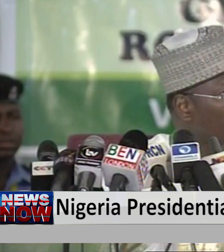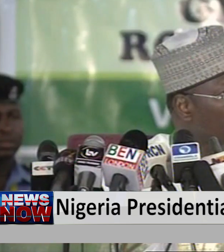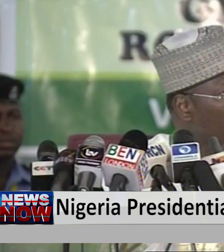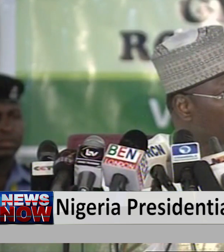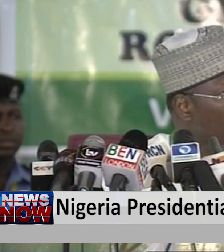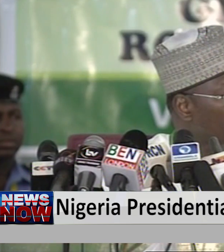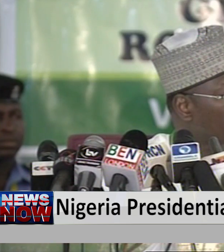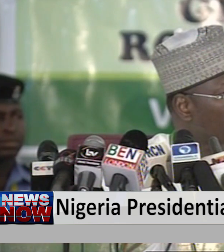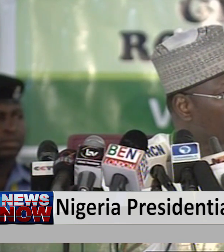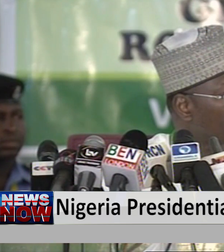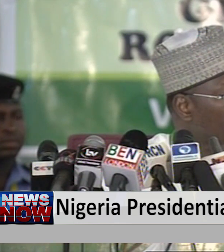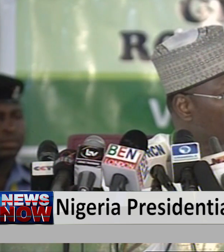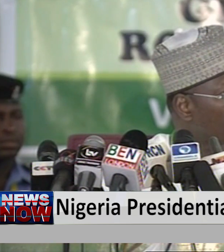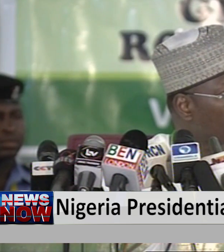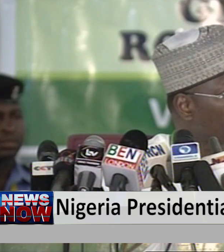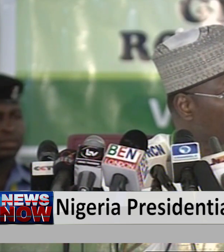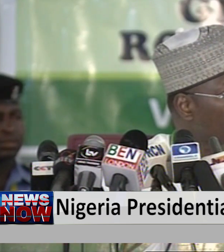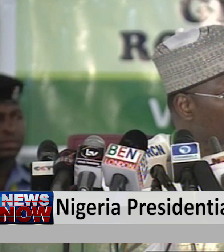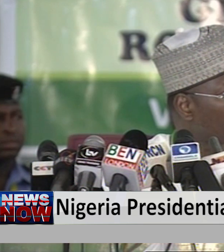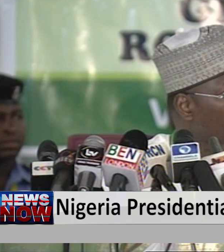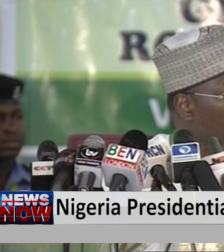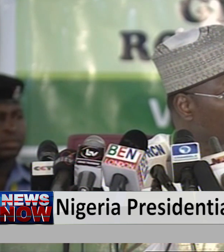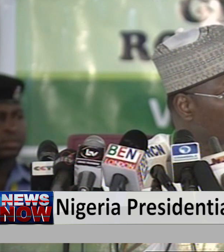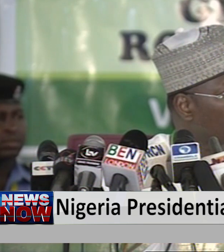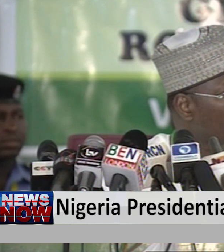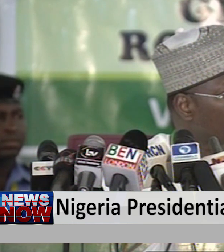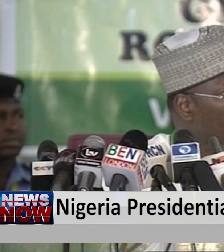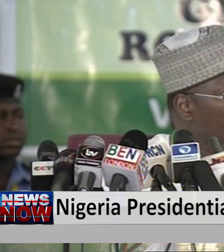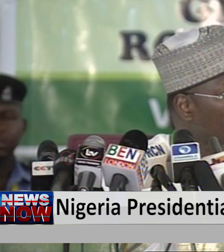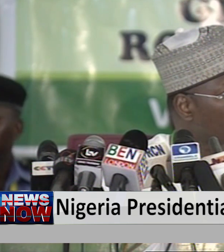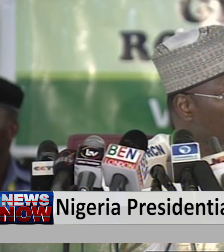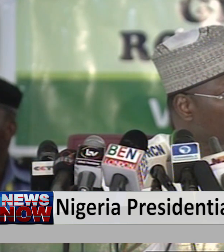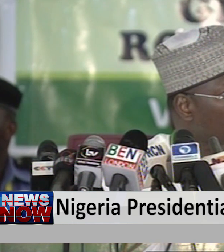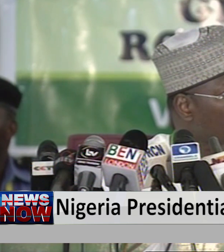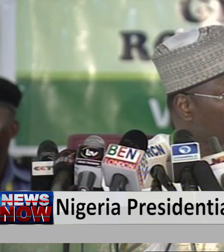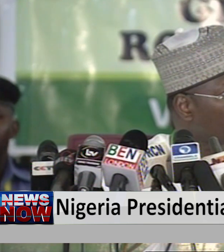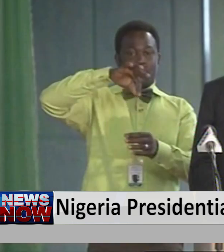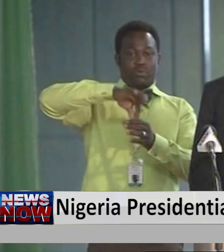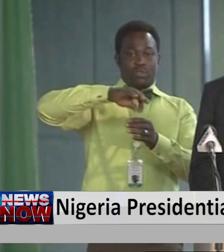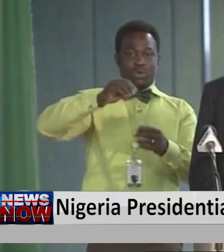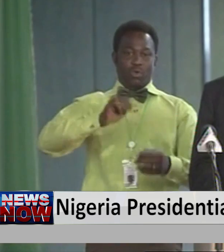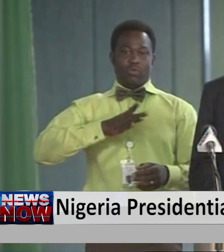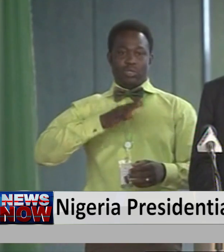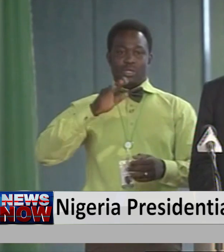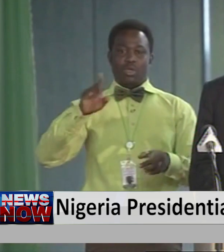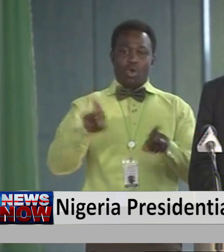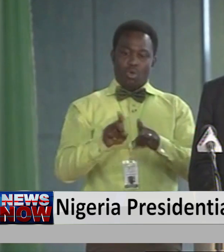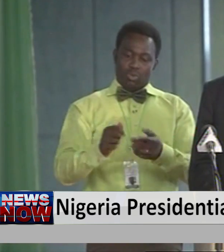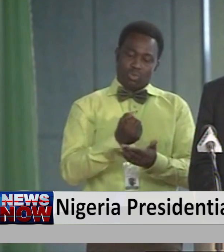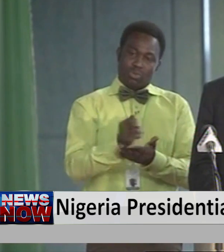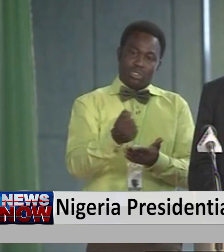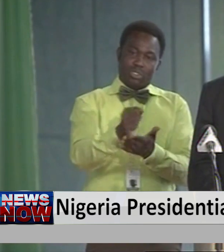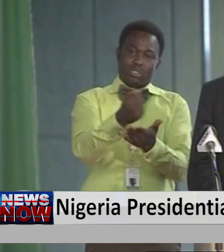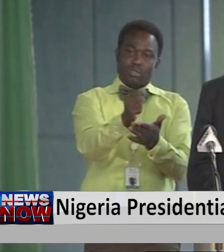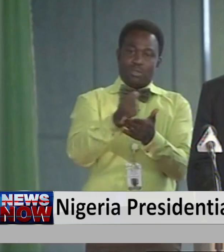continued. In Abeokuta North, the polling officer apparently distributed